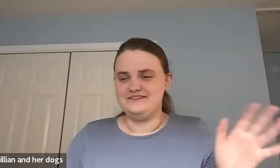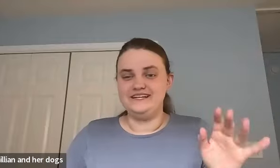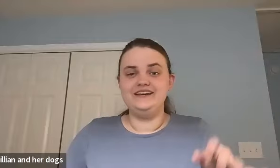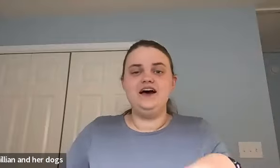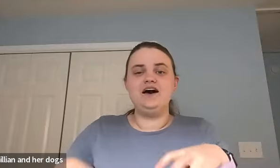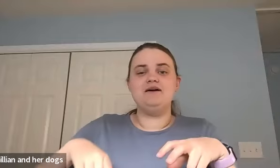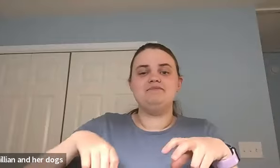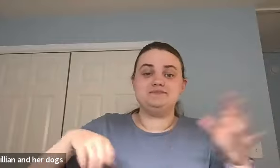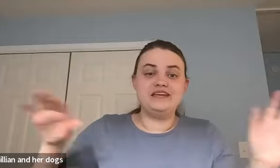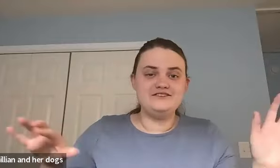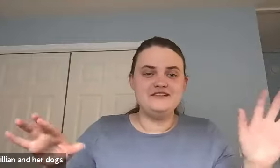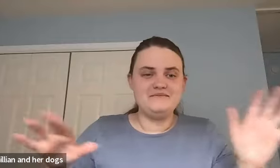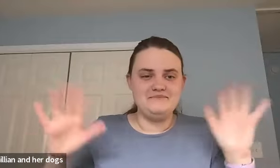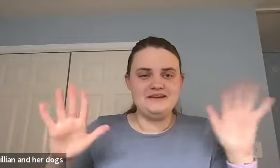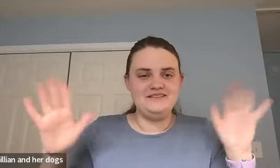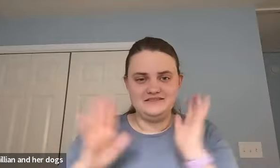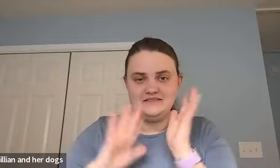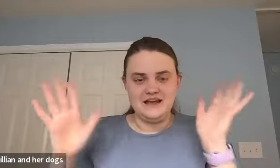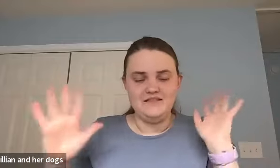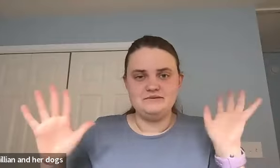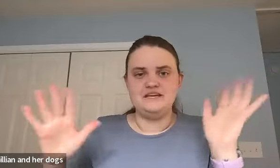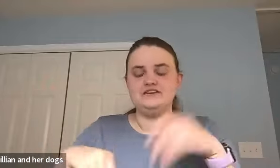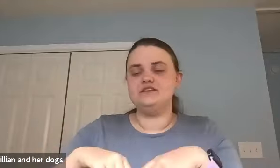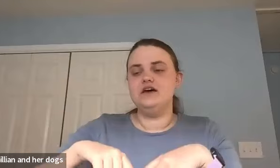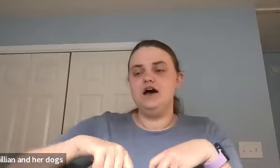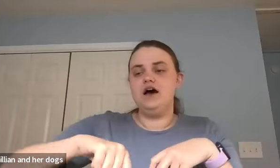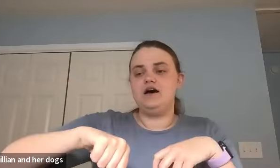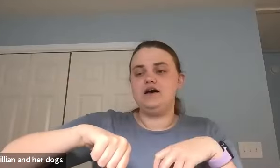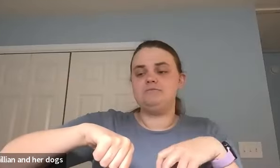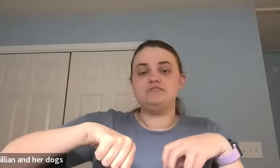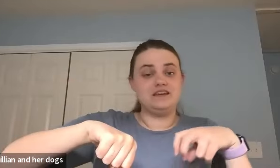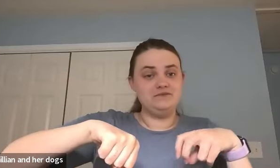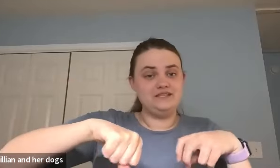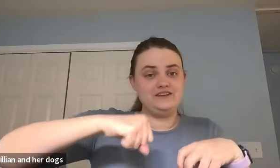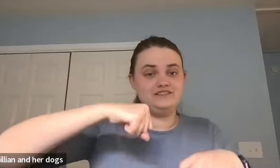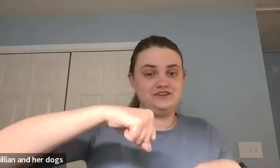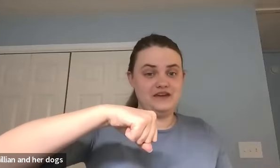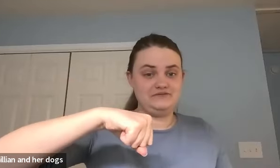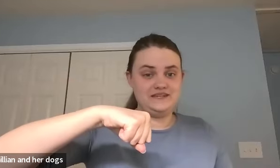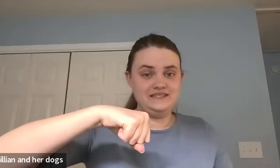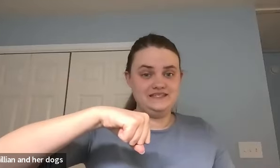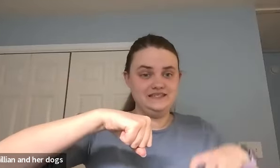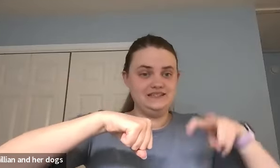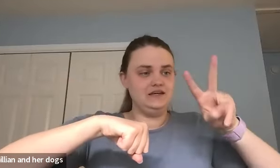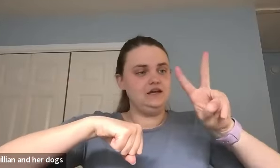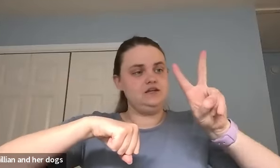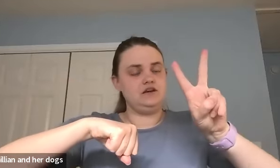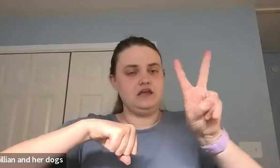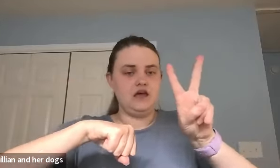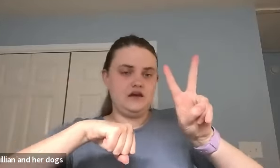funny. Because potatoes are like my big like thing. I love potatoes. The sign for potatoes is you're gonna have a fist. You're gonna have